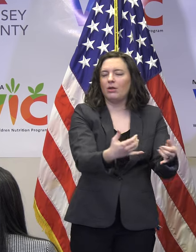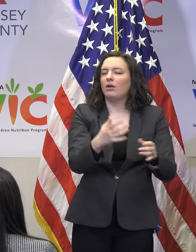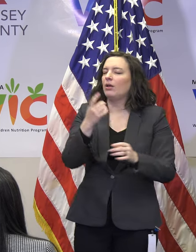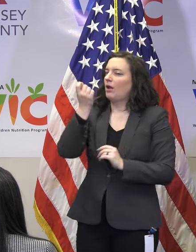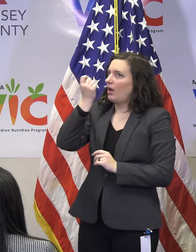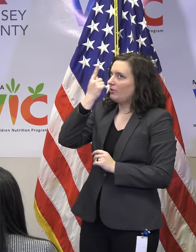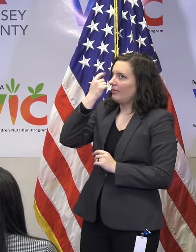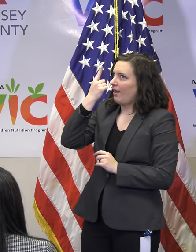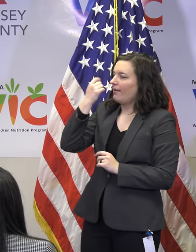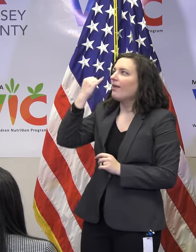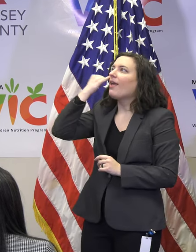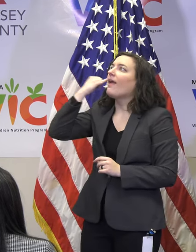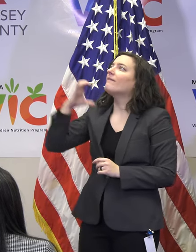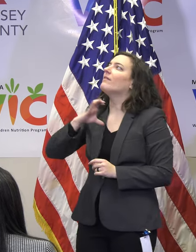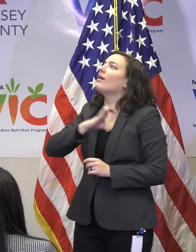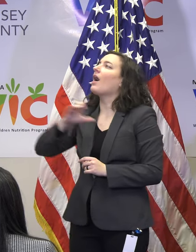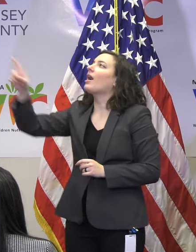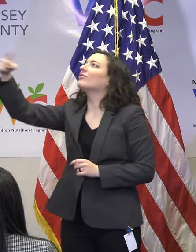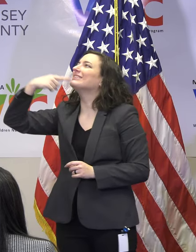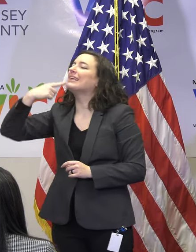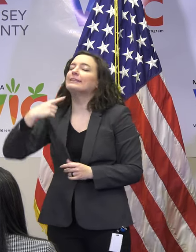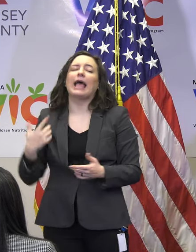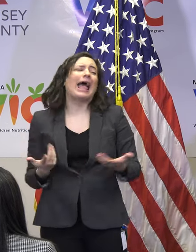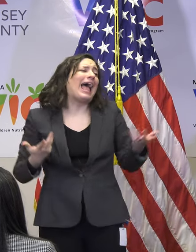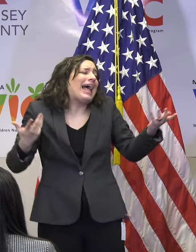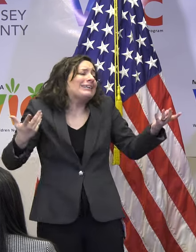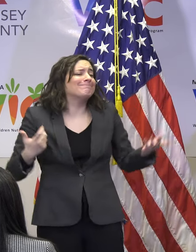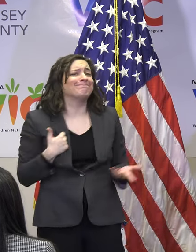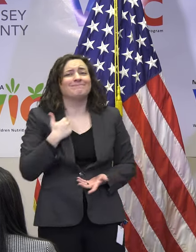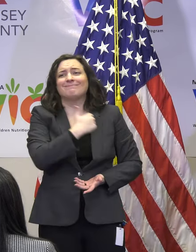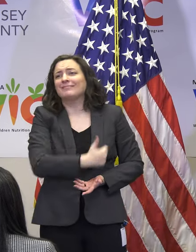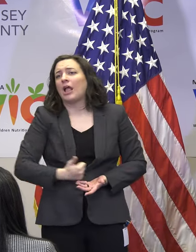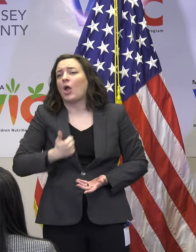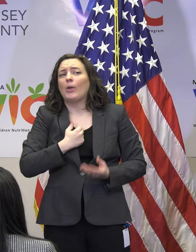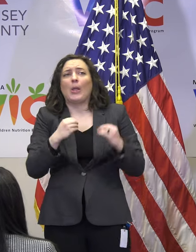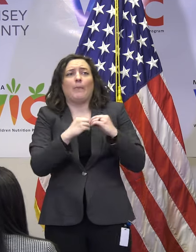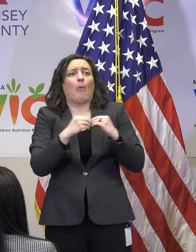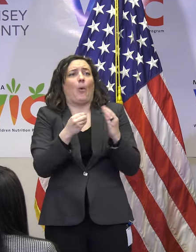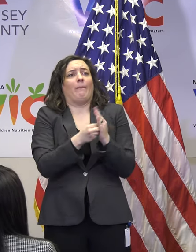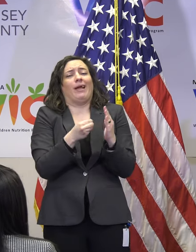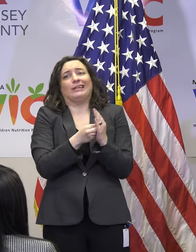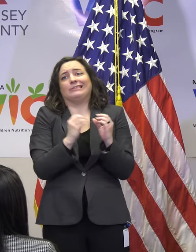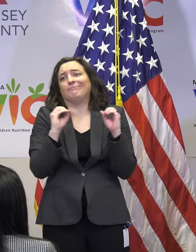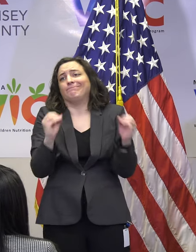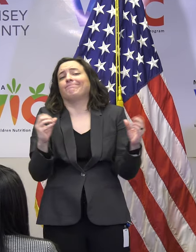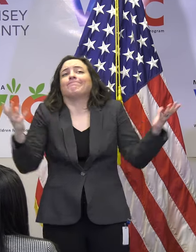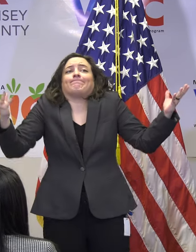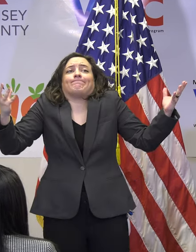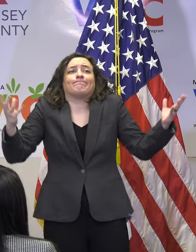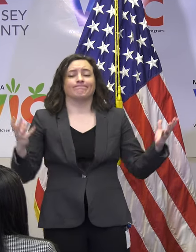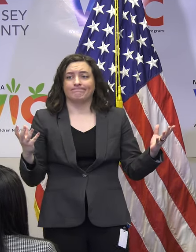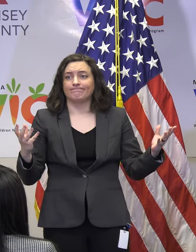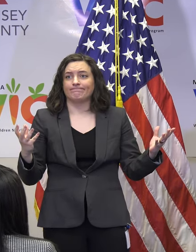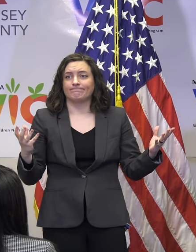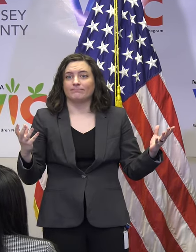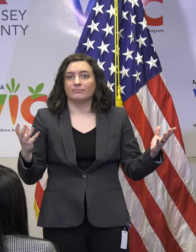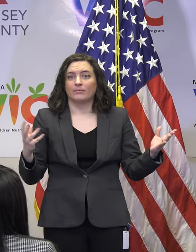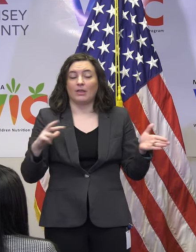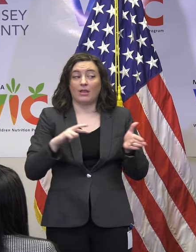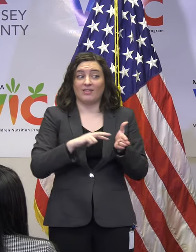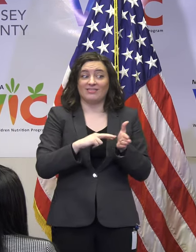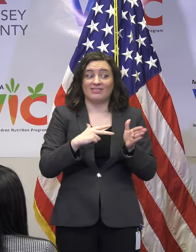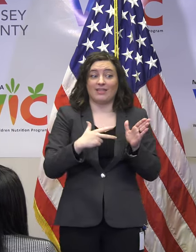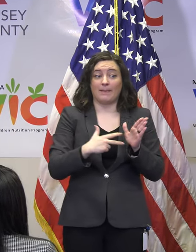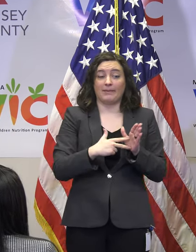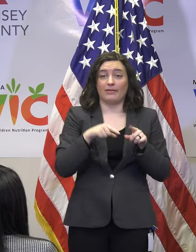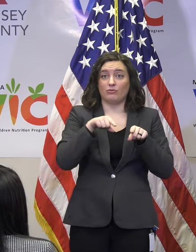says, well, just couldn't get there, sorry about that, what we'll face in the summer is